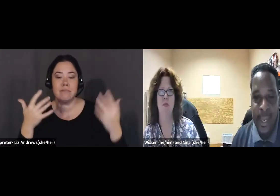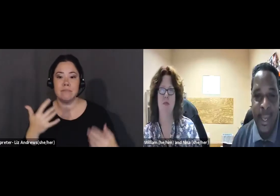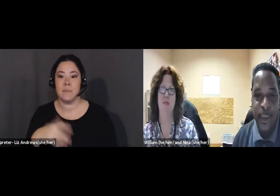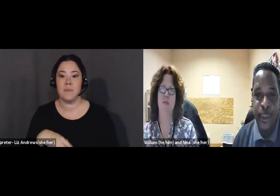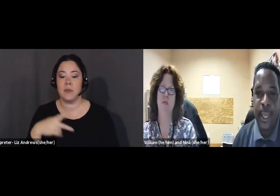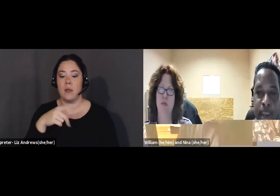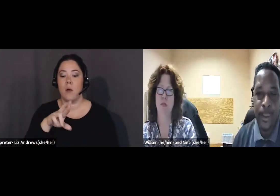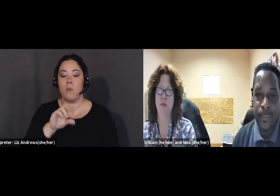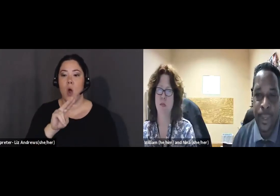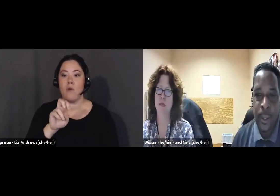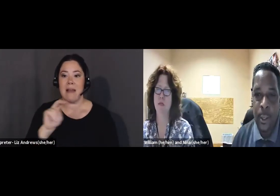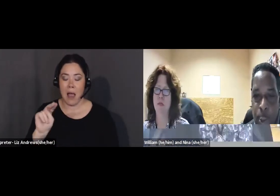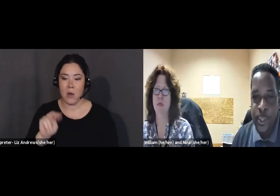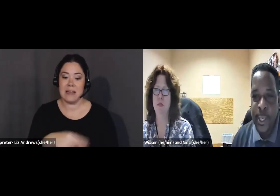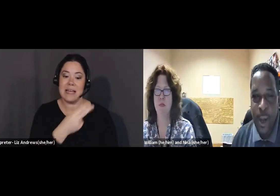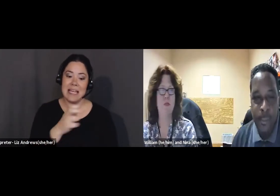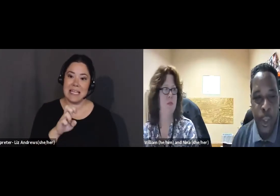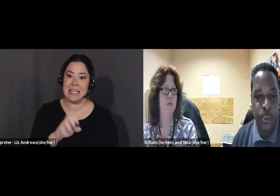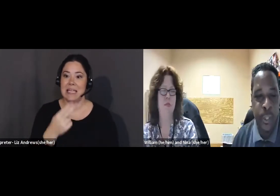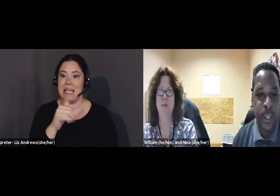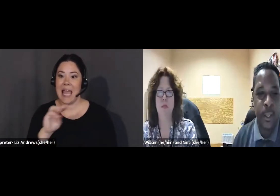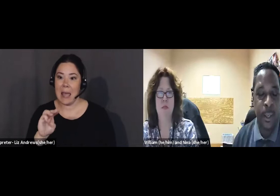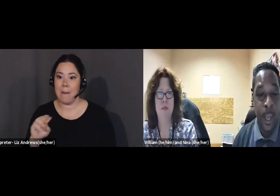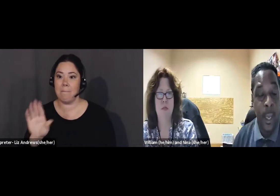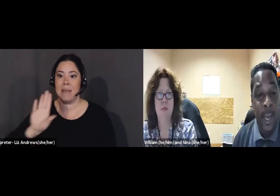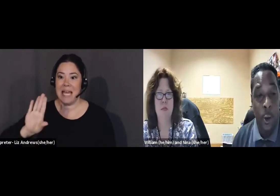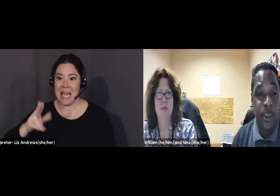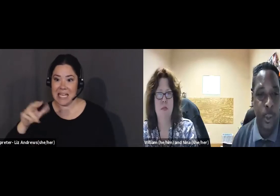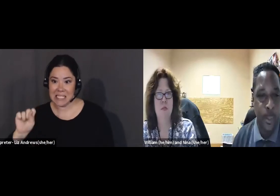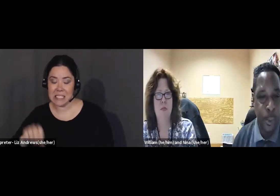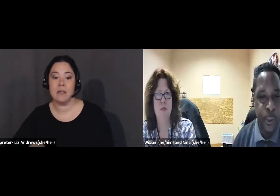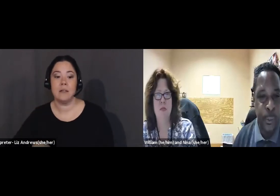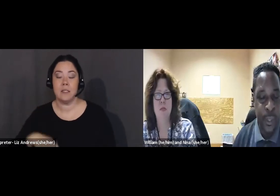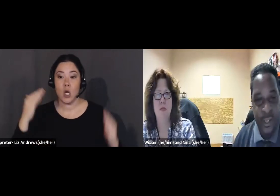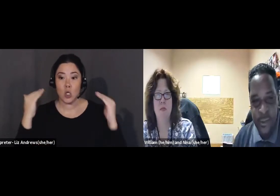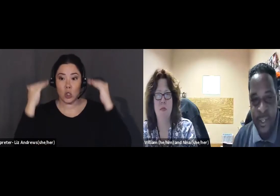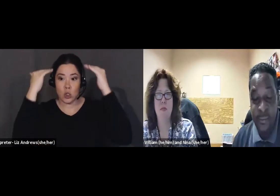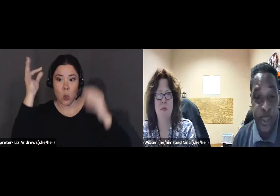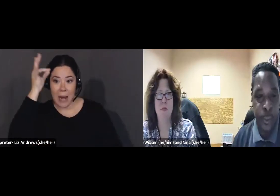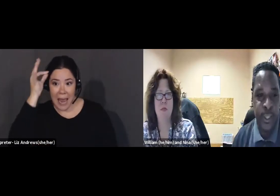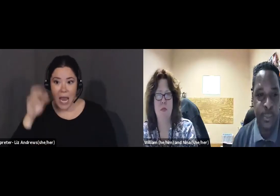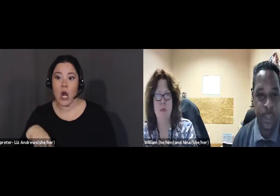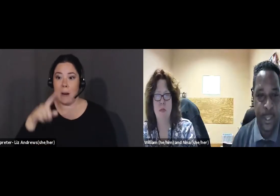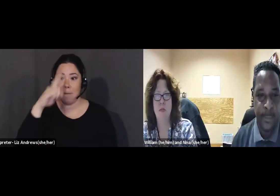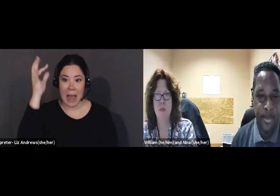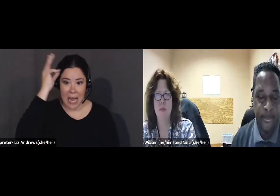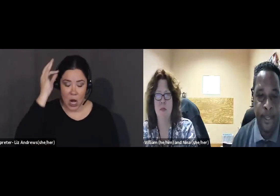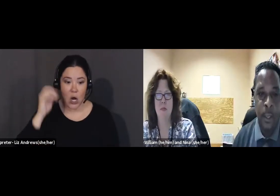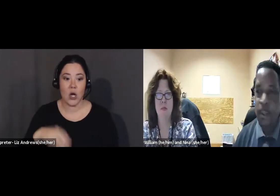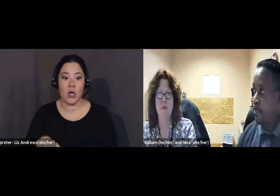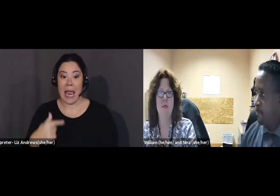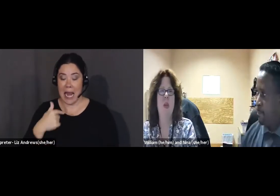with short black curly hair, closely cropped goatee, and I also am a person with invisible disability.